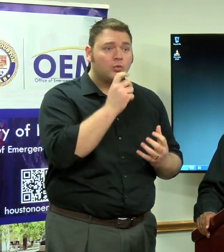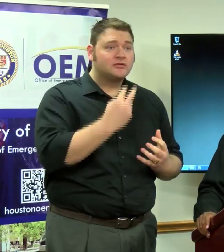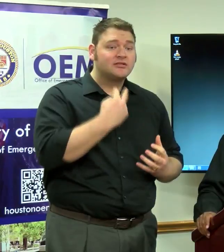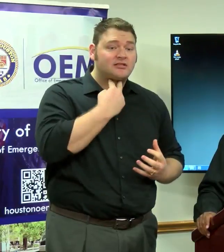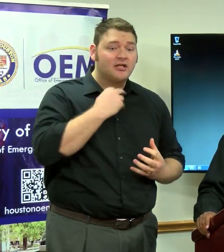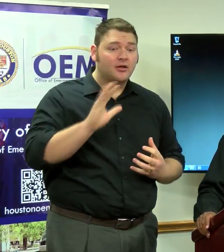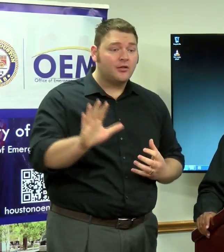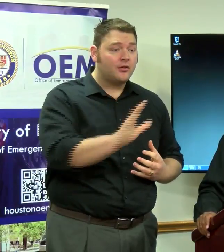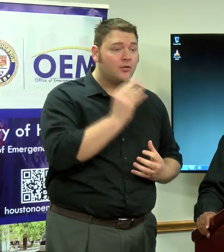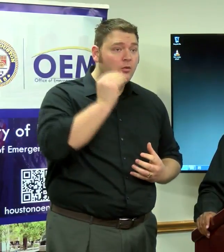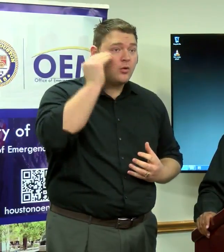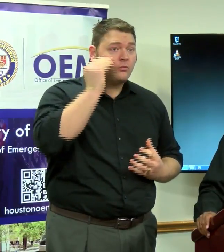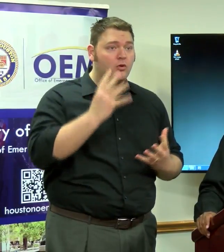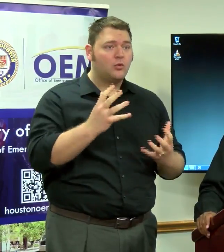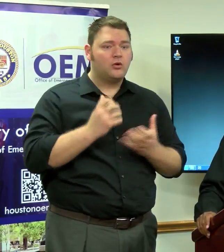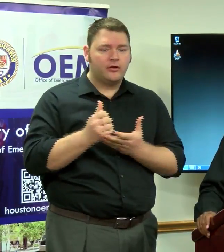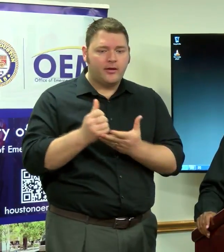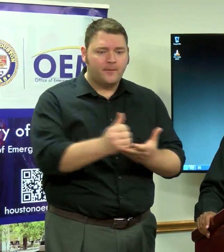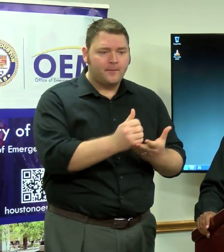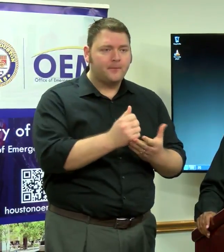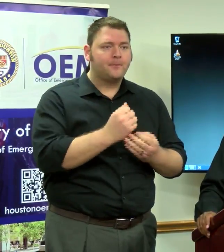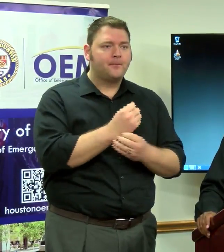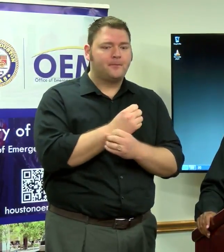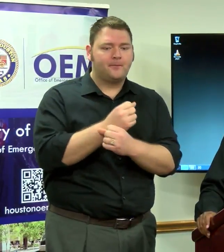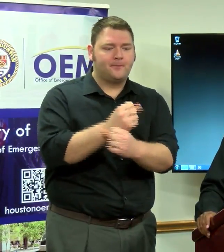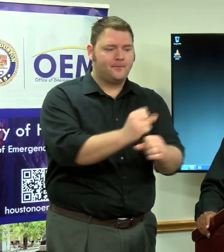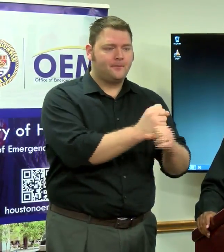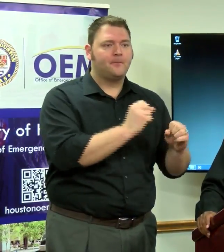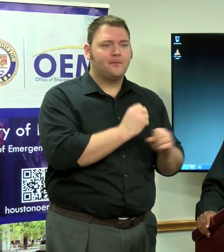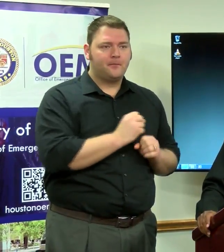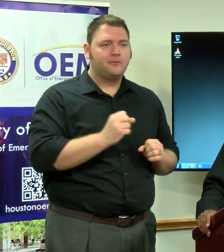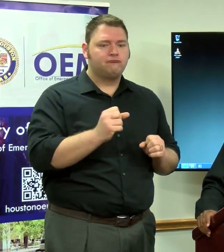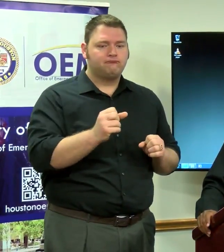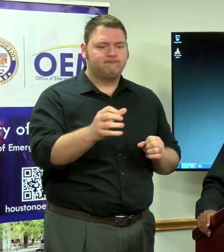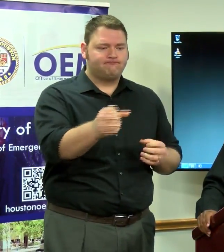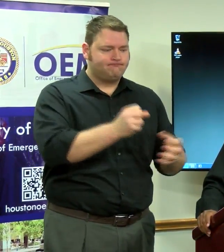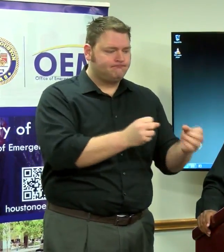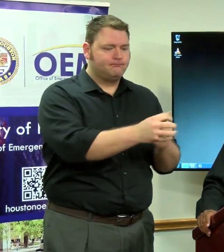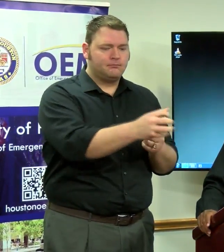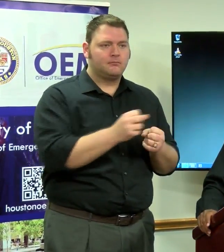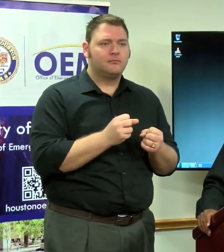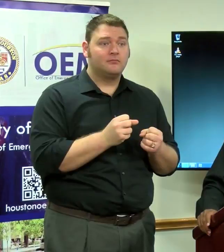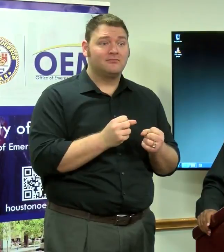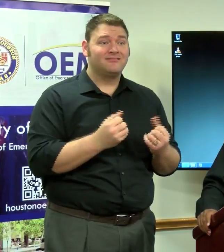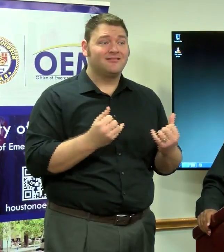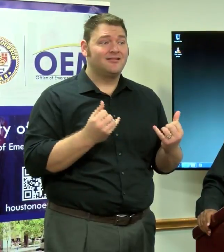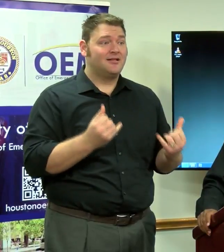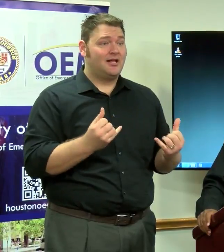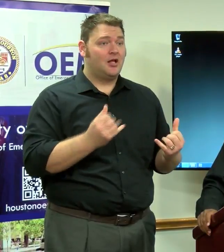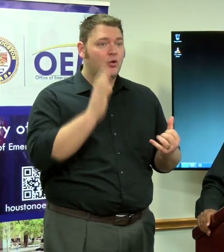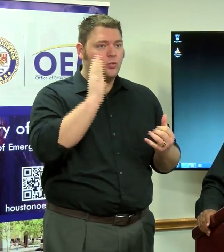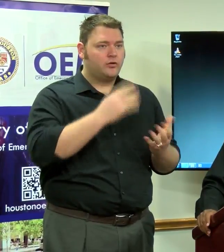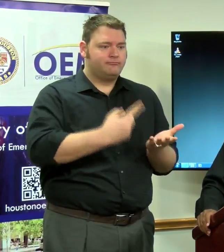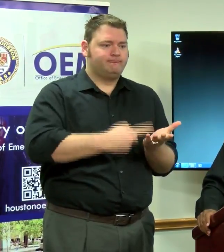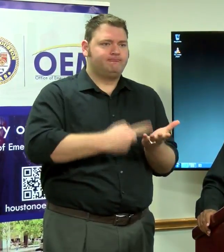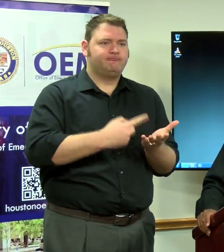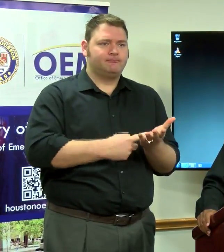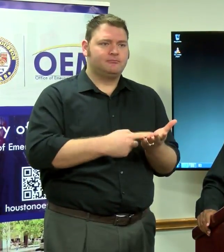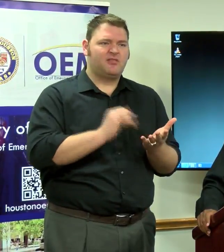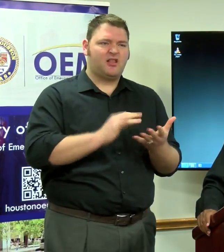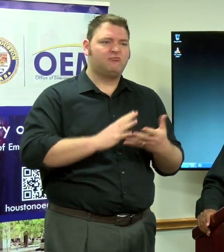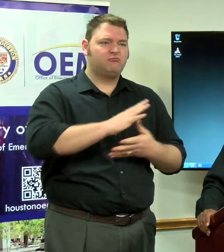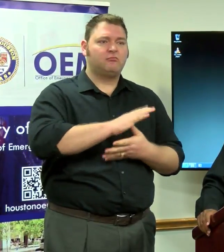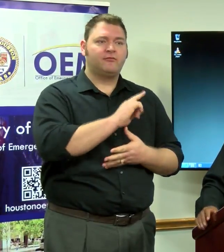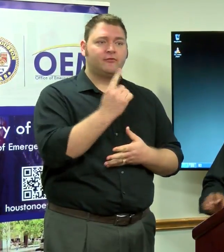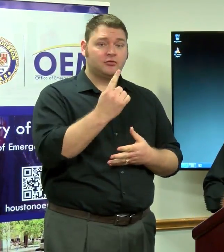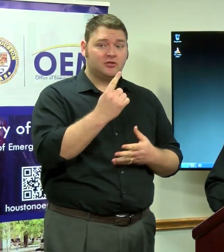situations. And so I just want to go directly to it this morning, because I know everybody's doing a lot of things, and this is going to be a very busy day. And so,